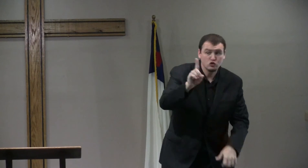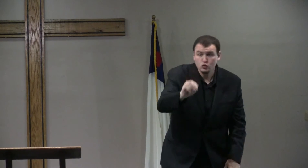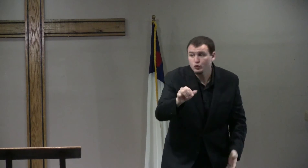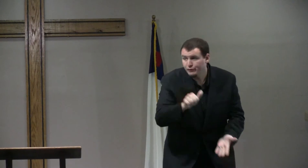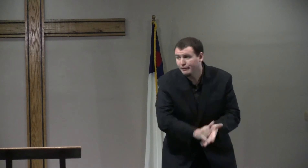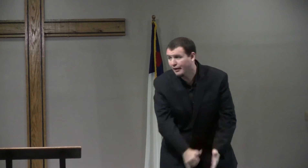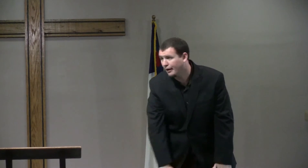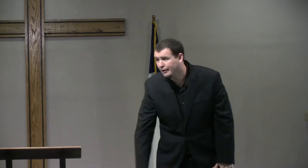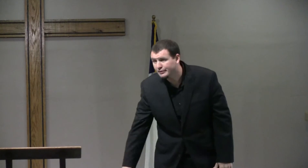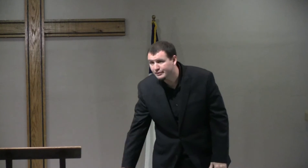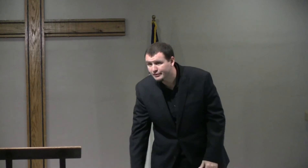Many churches do that.